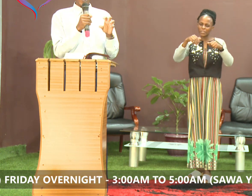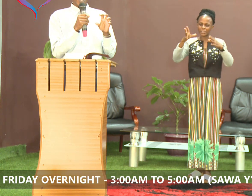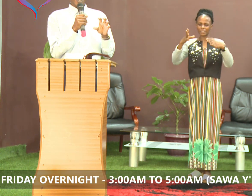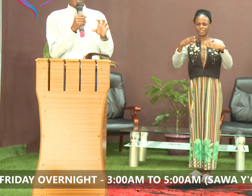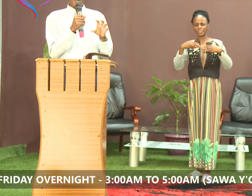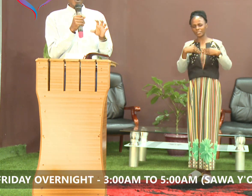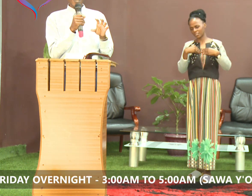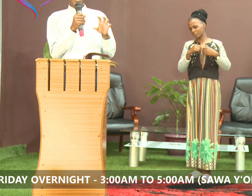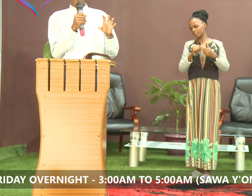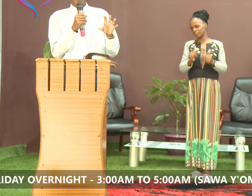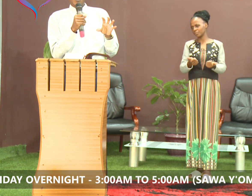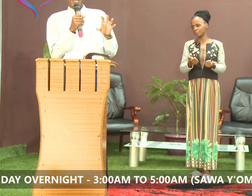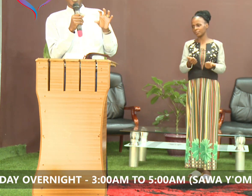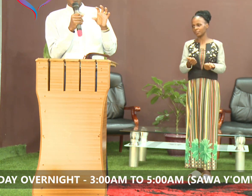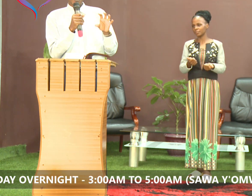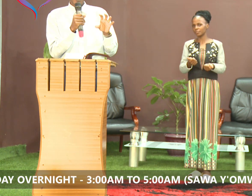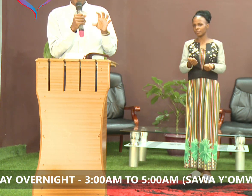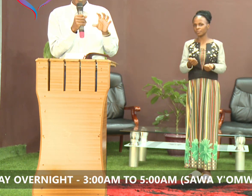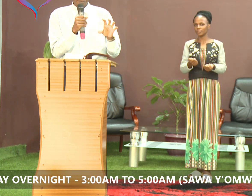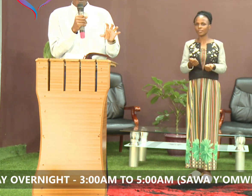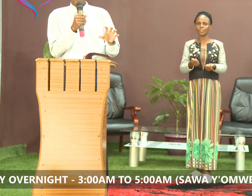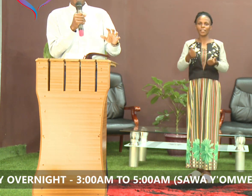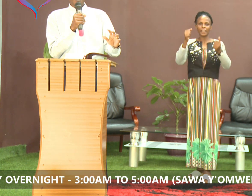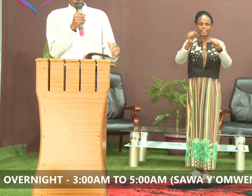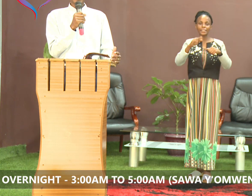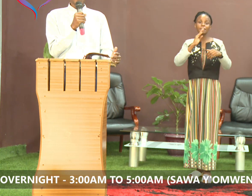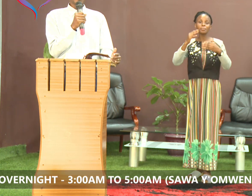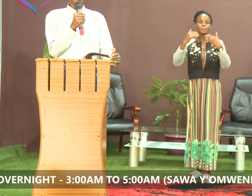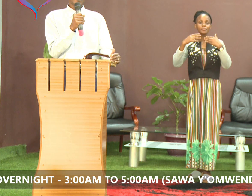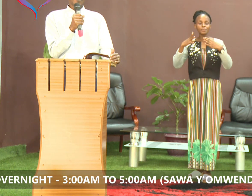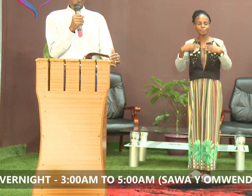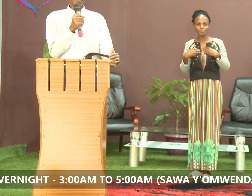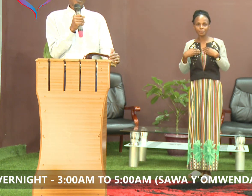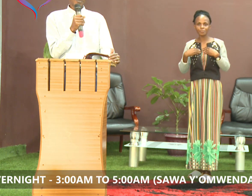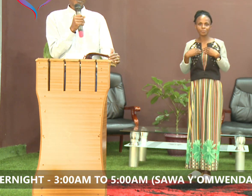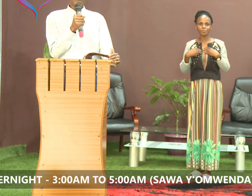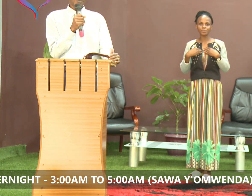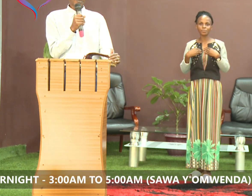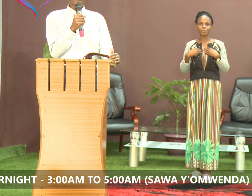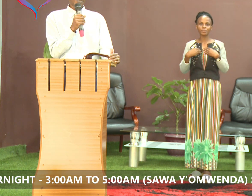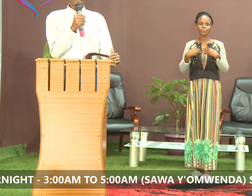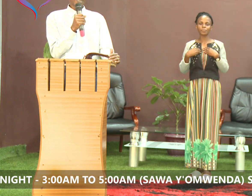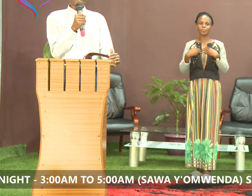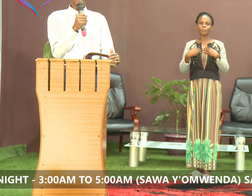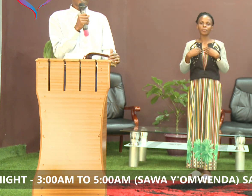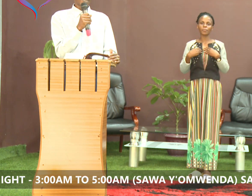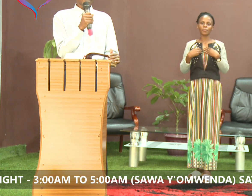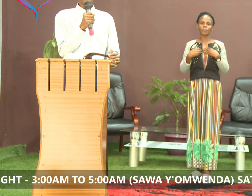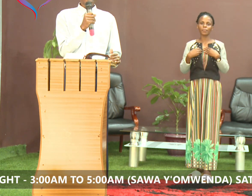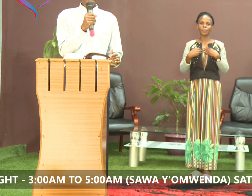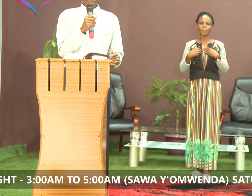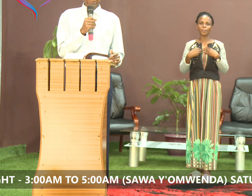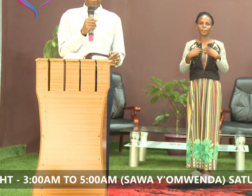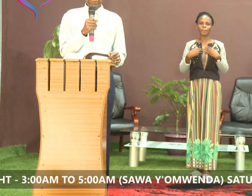oweereza obubaka nga bunaasanyusa bunaasiimibwa oyo awuliriza. There's what we call rapport. Rapport is